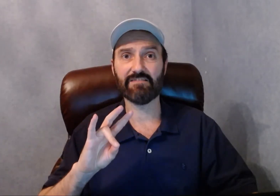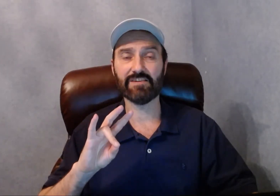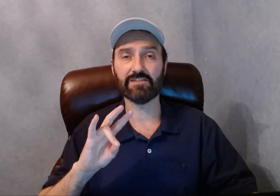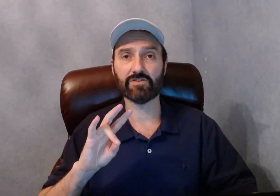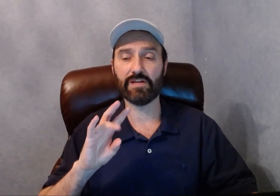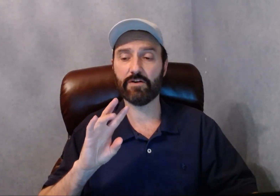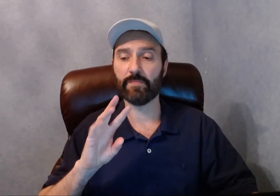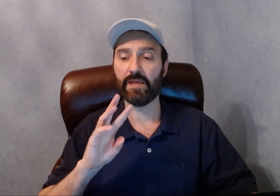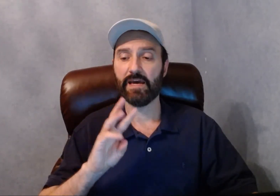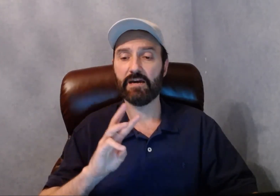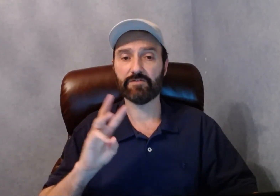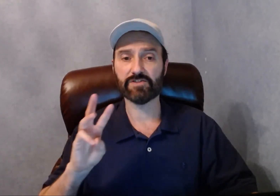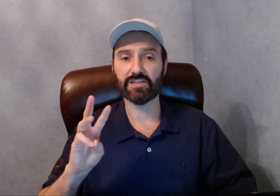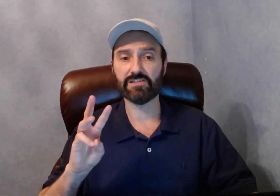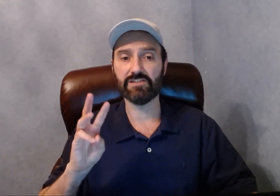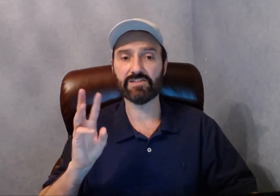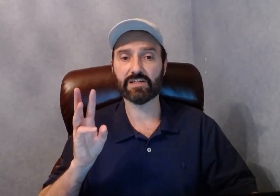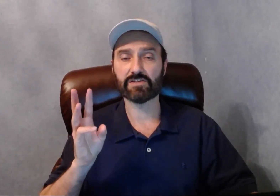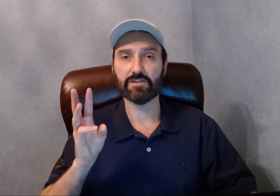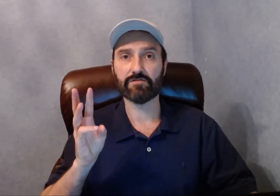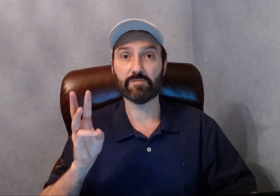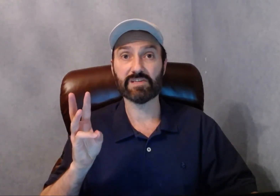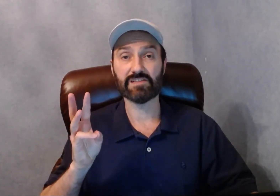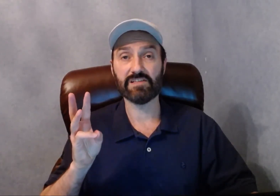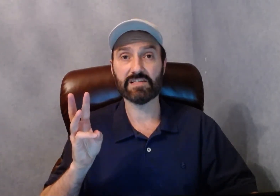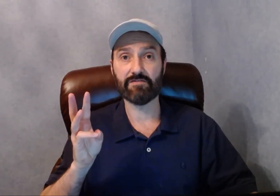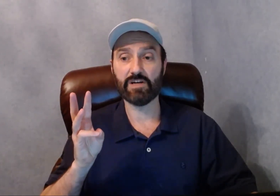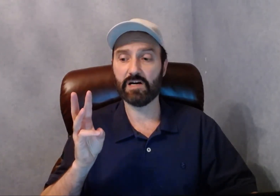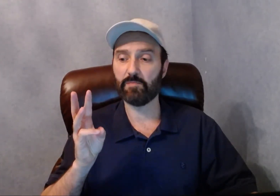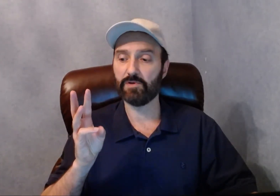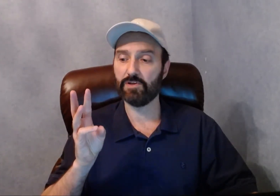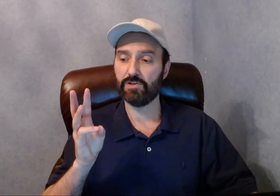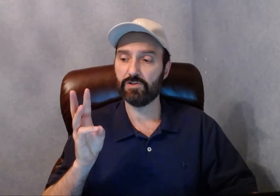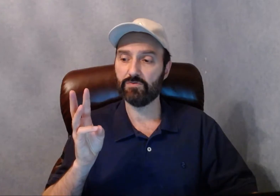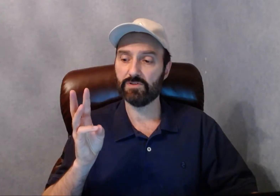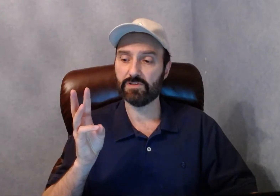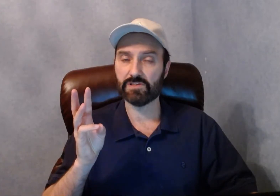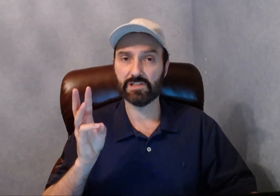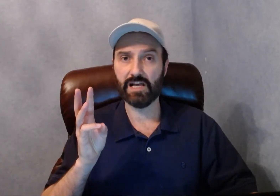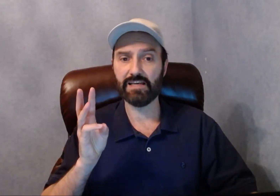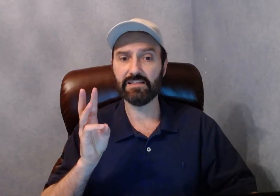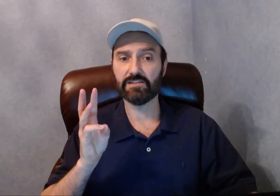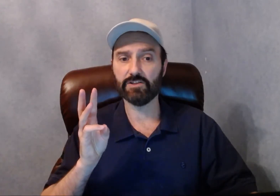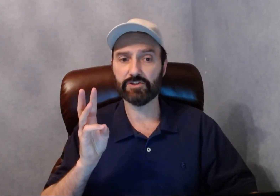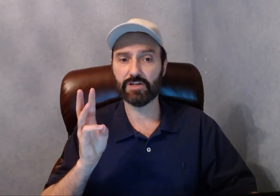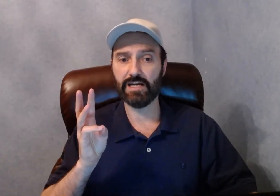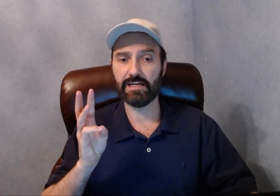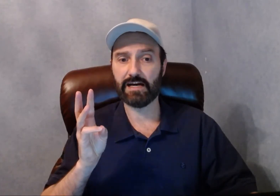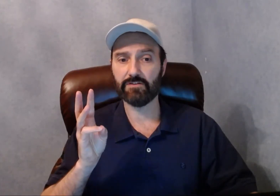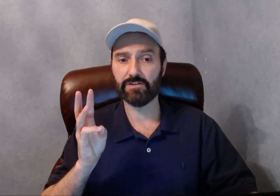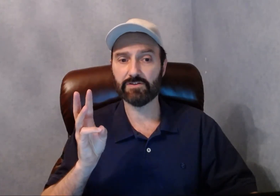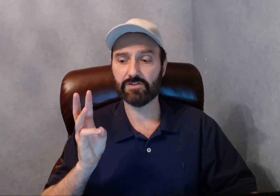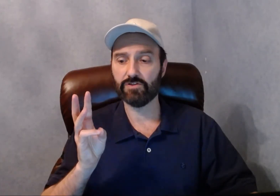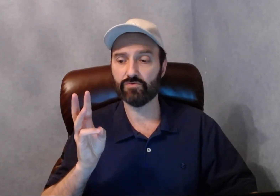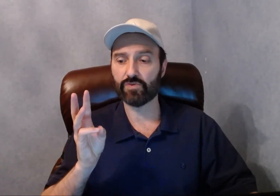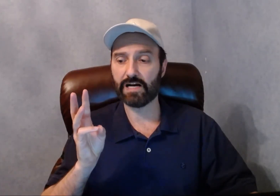67. So now after 66, from 67 up, you slightly tilt your hand out so you rock it